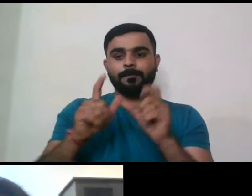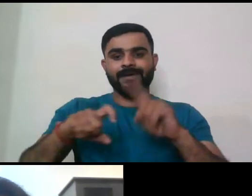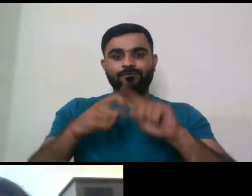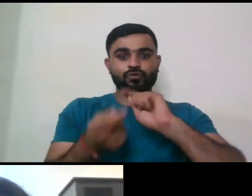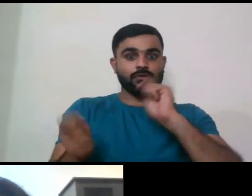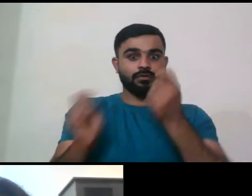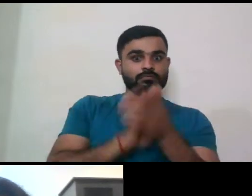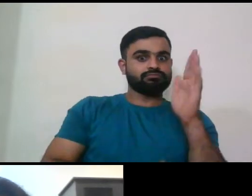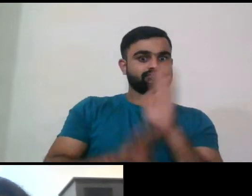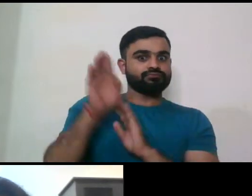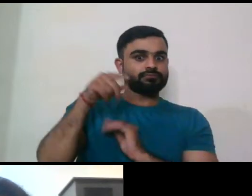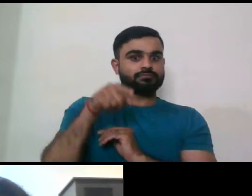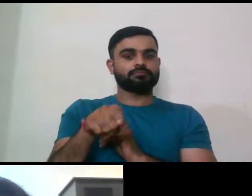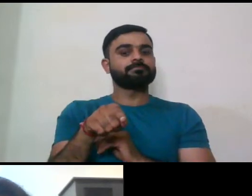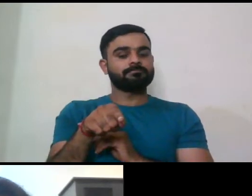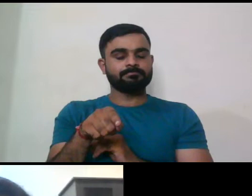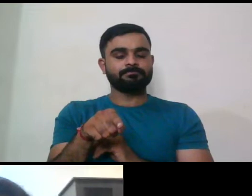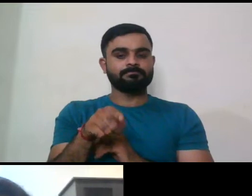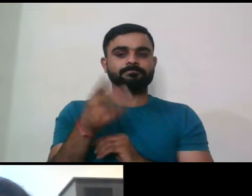that you have to